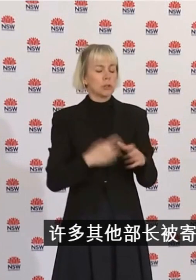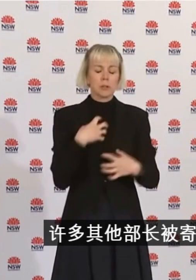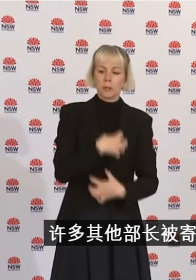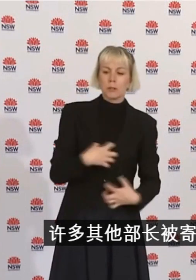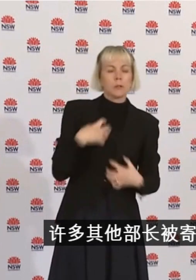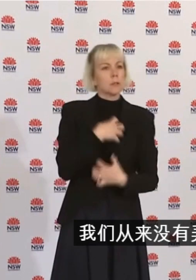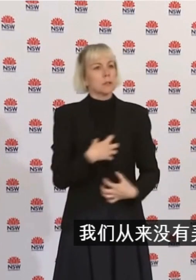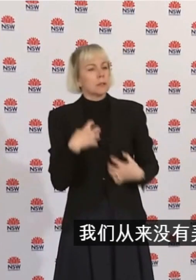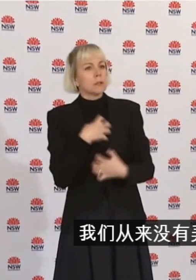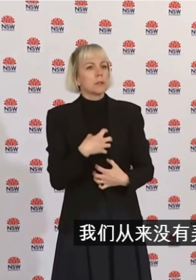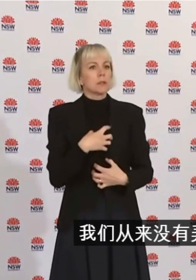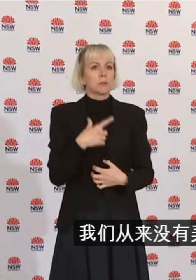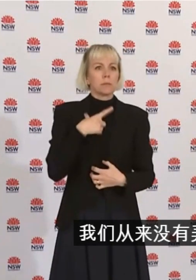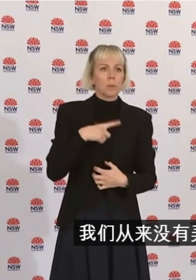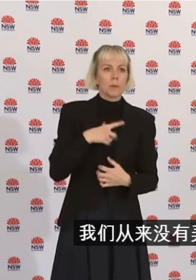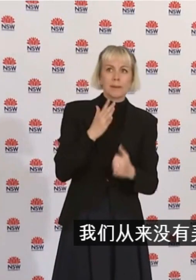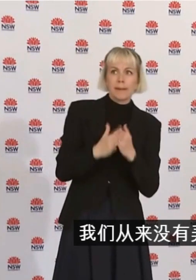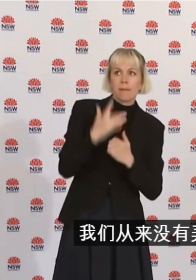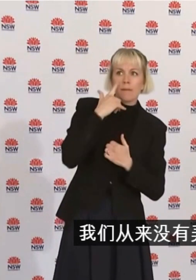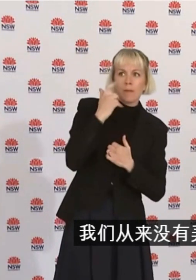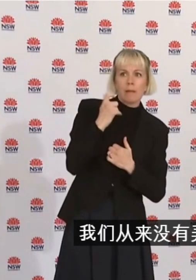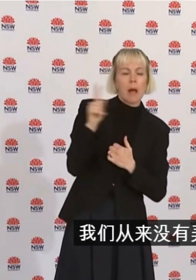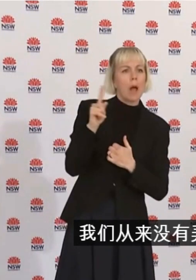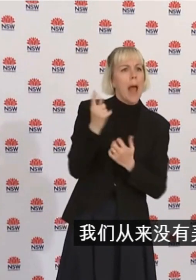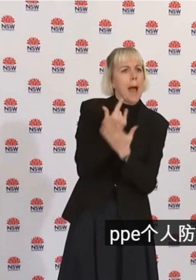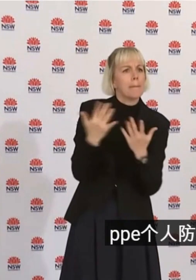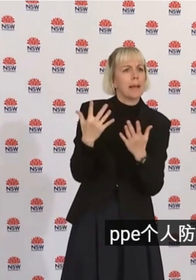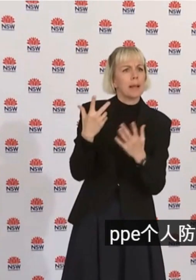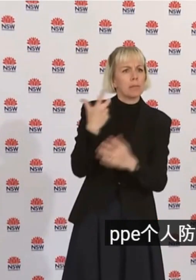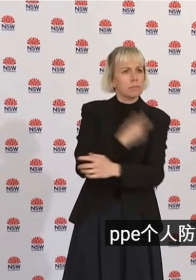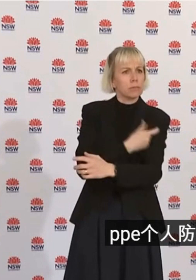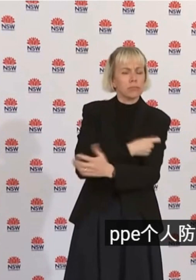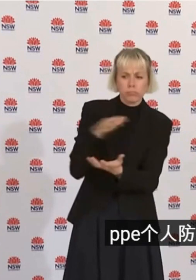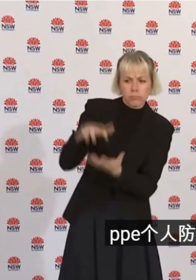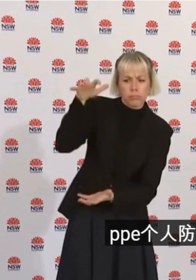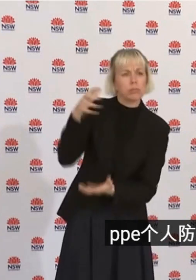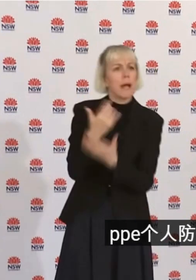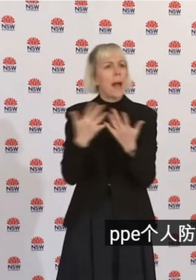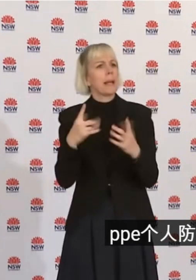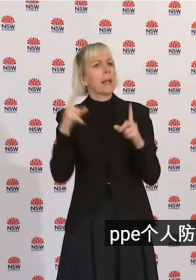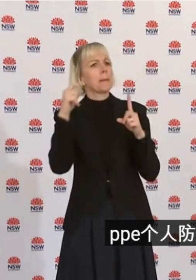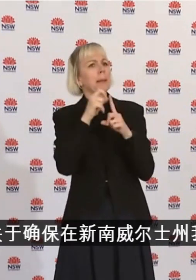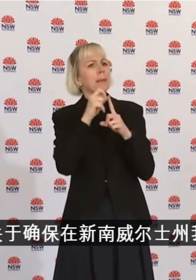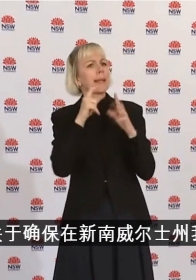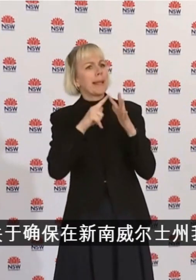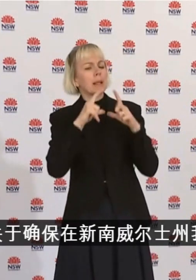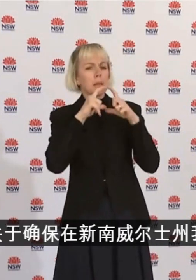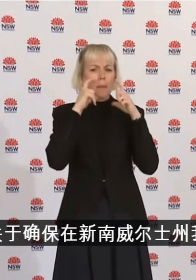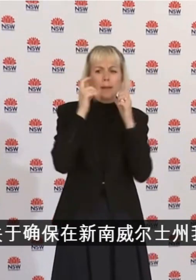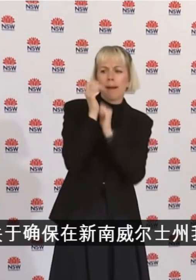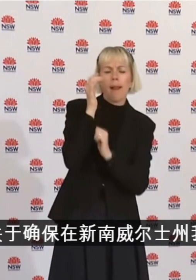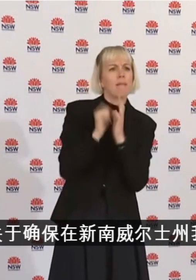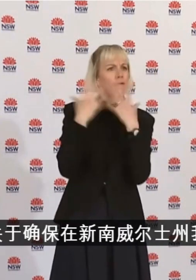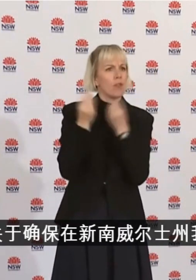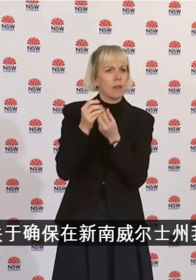frustrated, health ministers were frustrated, because we never got to find out what was in the national stockpile of PPE, personal protective equipment. So we went about making sure